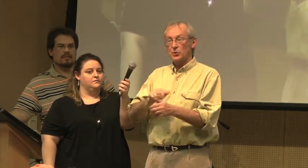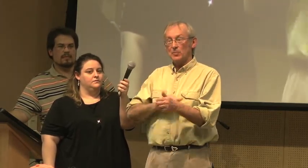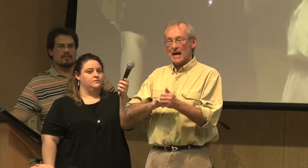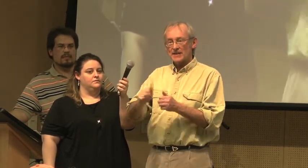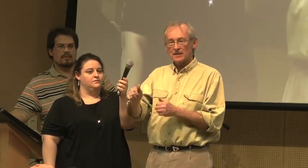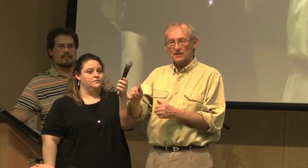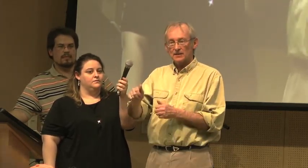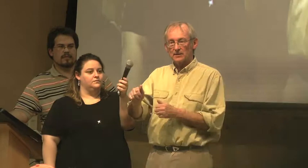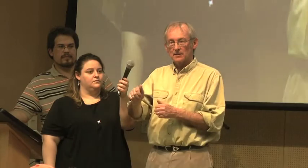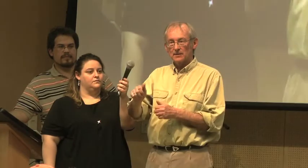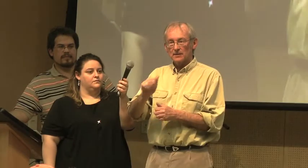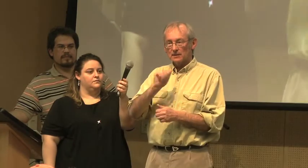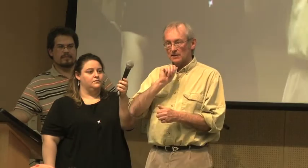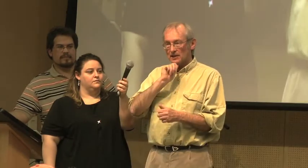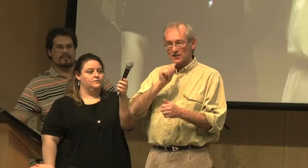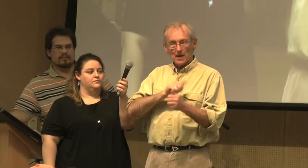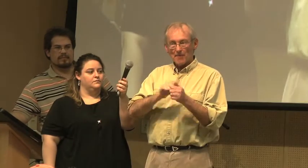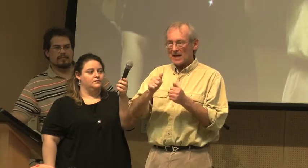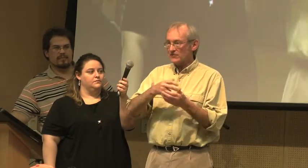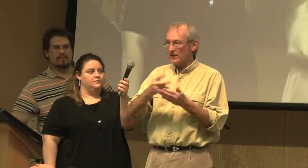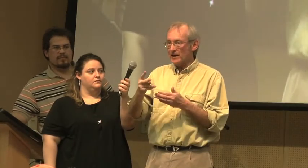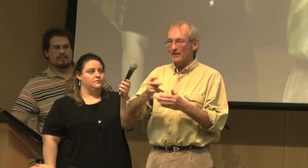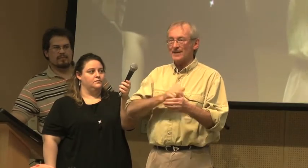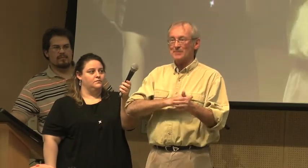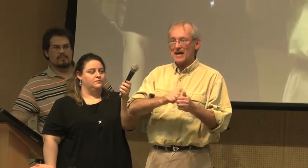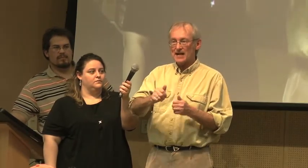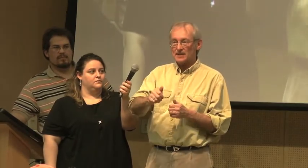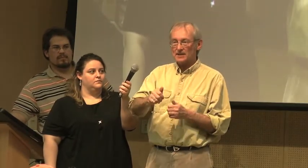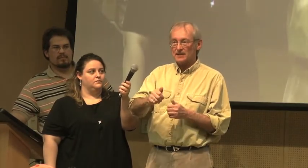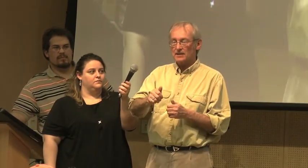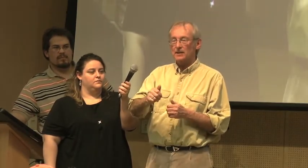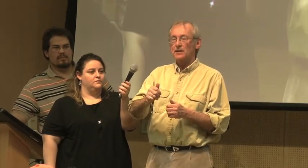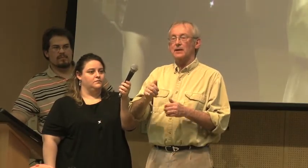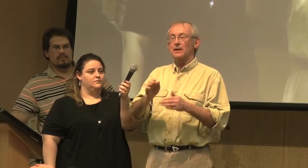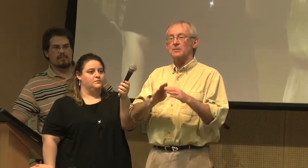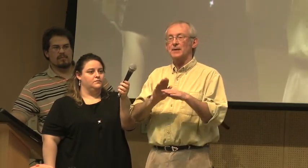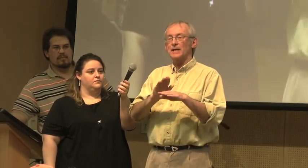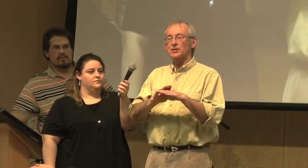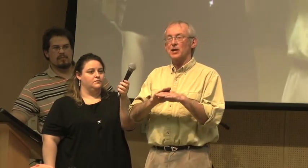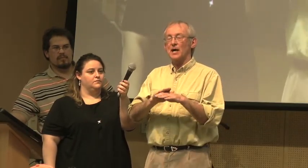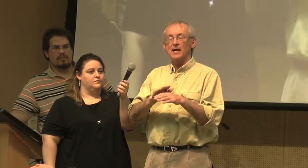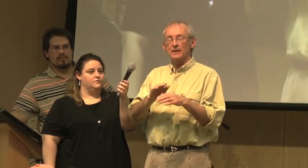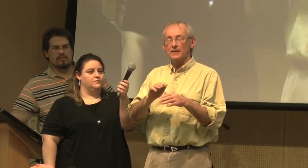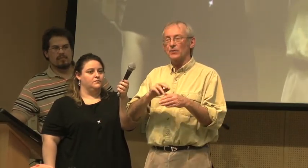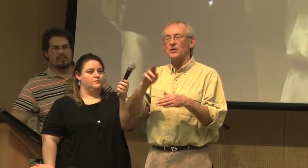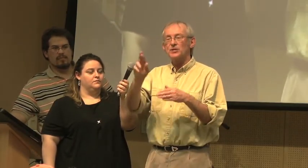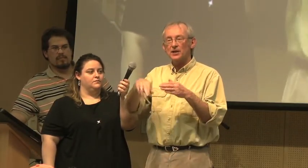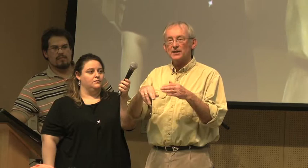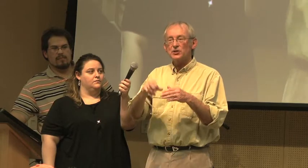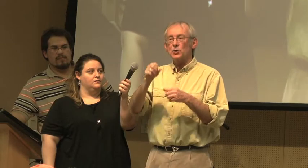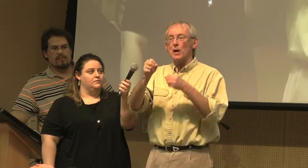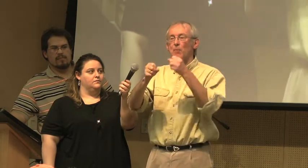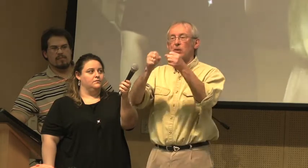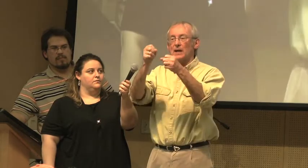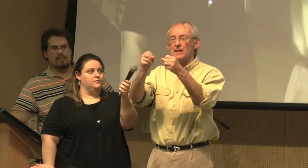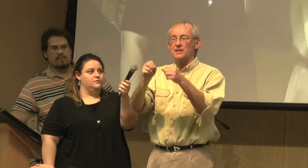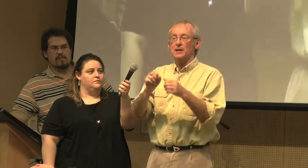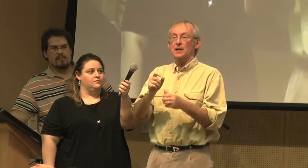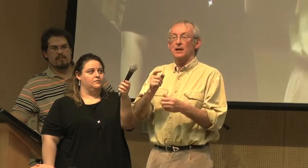you pass it. It's not pass-fail, it's pass. It's based on, and the result is you are placed